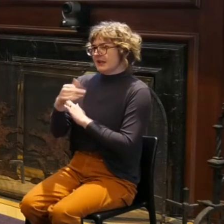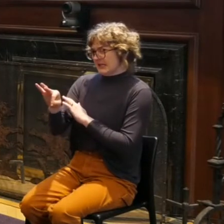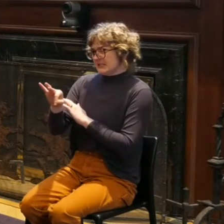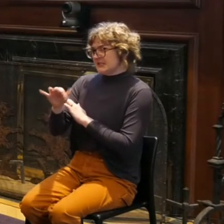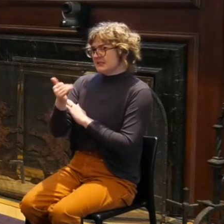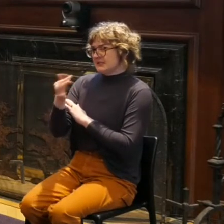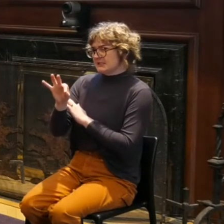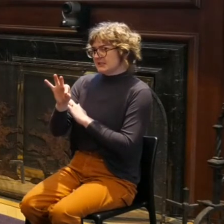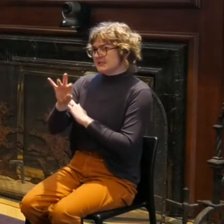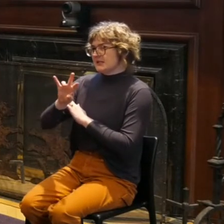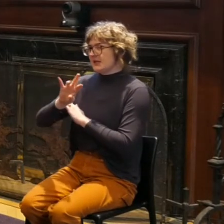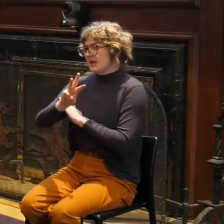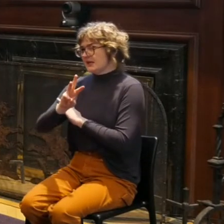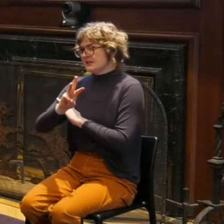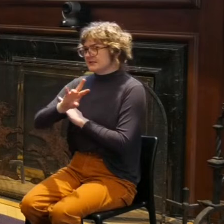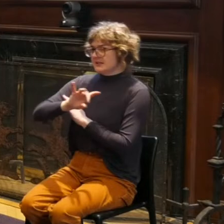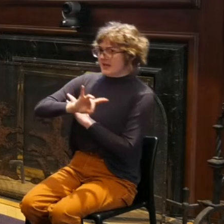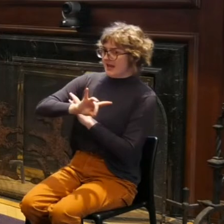crushed.